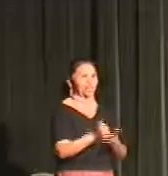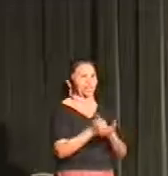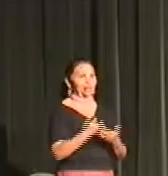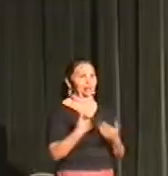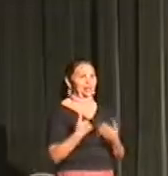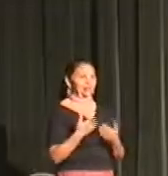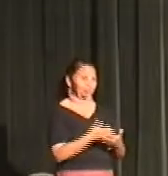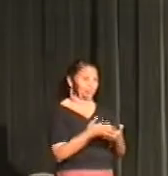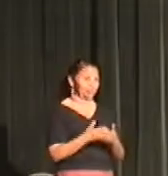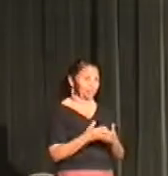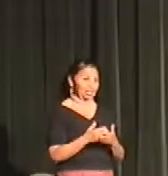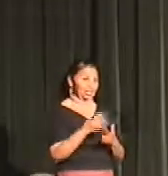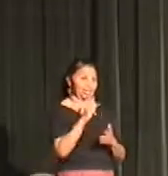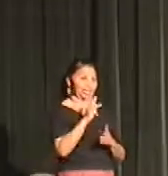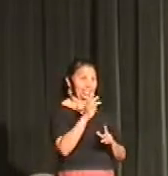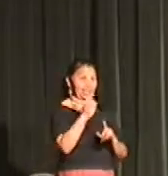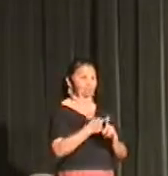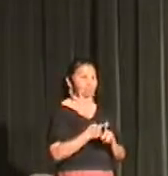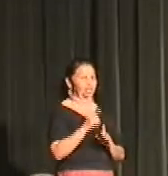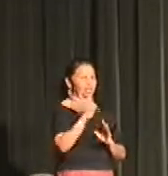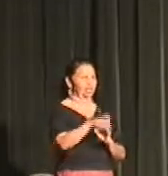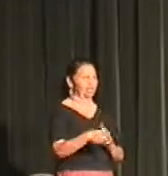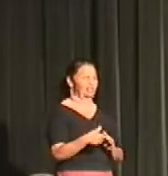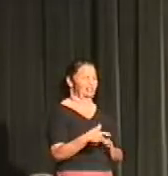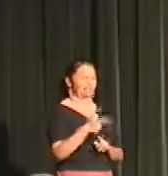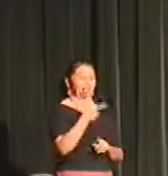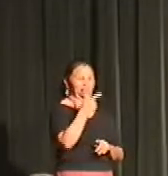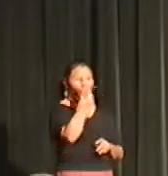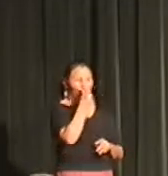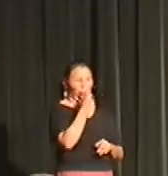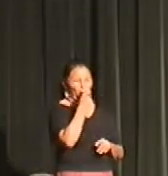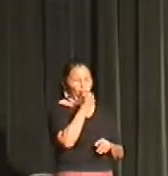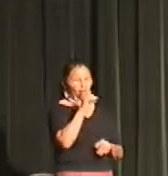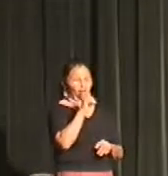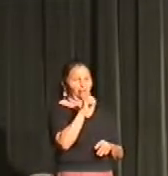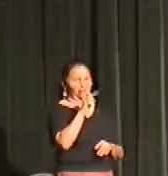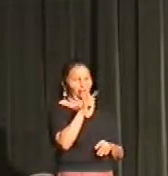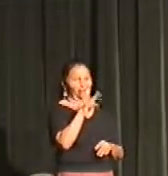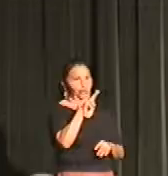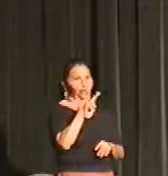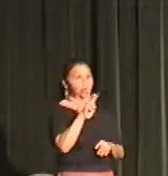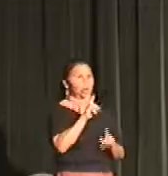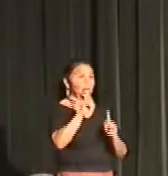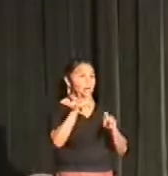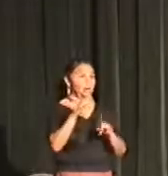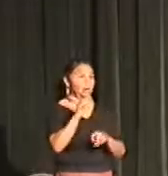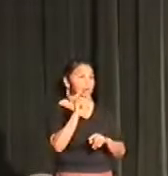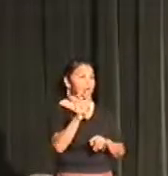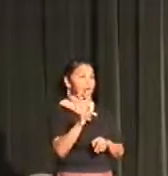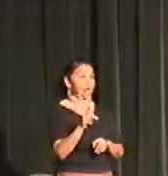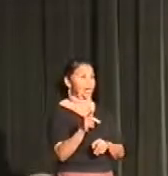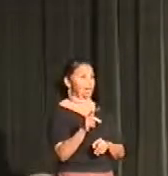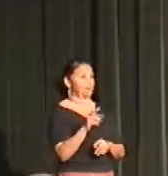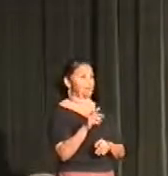then, like 6 months later, I had a really bad flu. It was just awful. And so I went back to the doctor, you know, from the